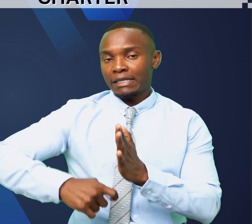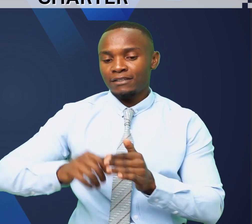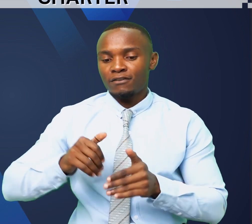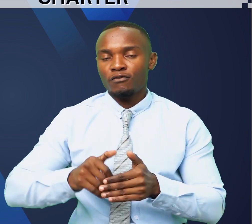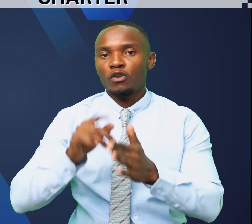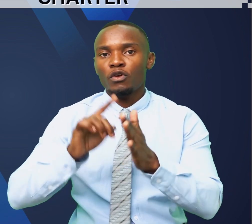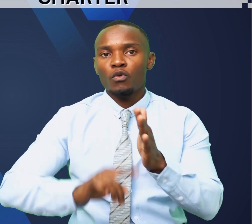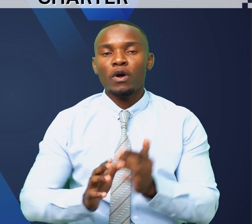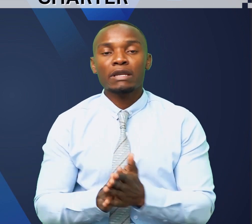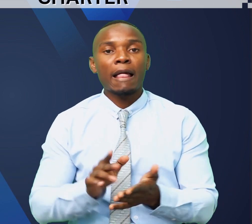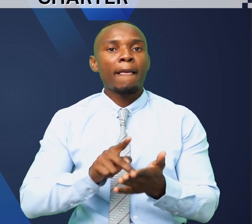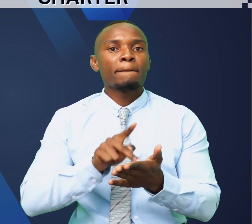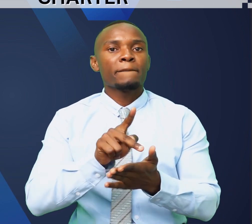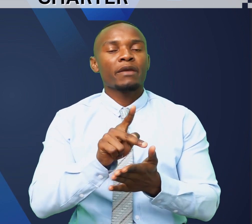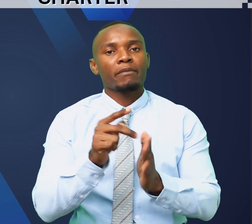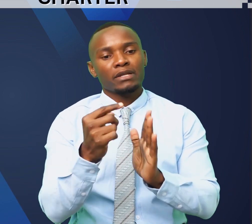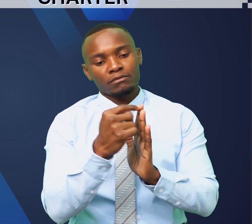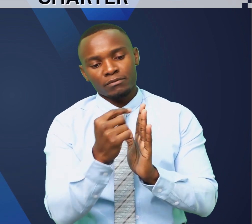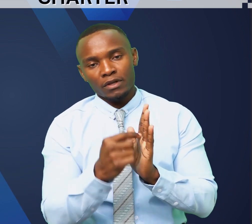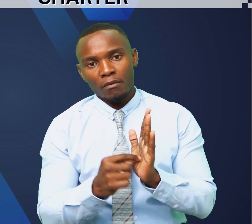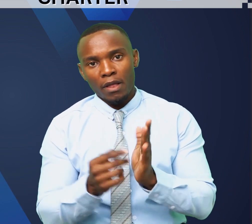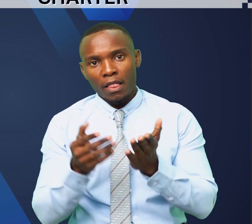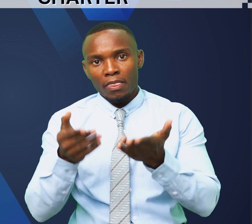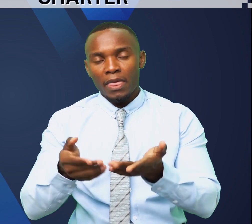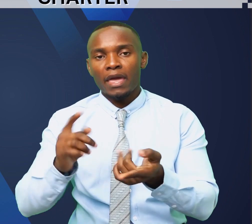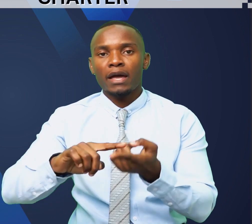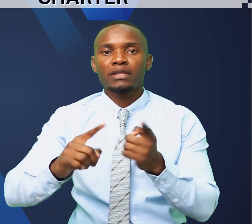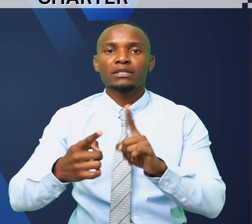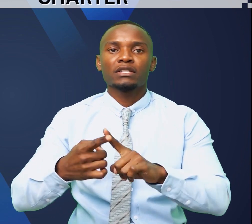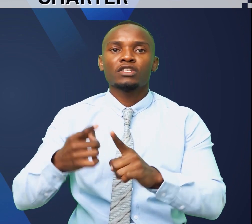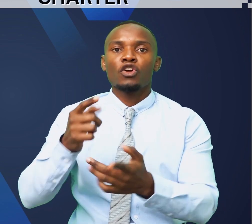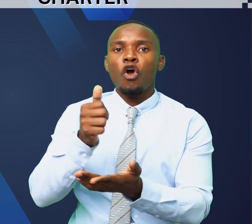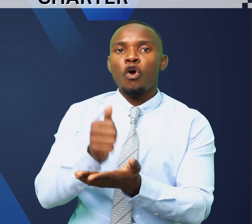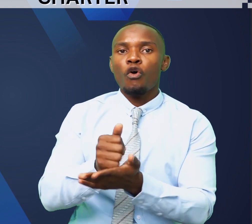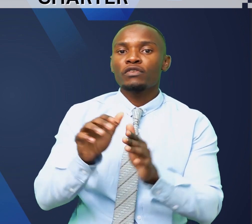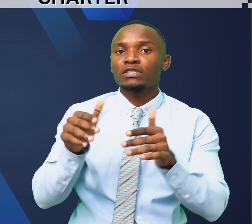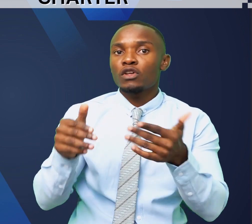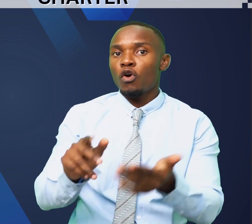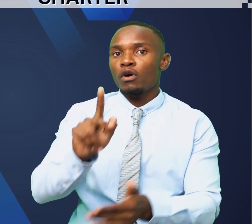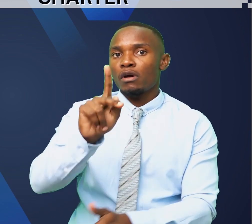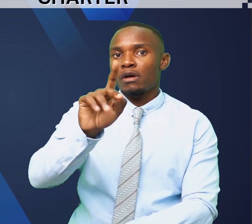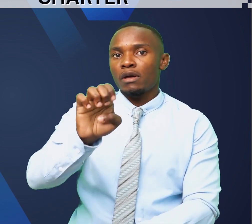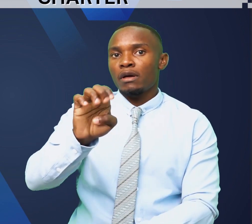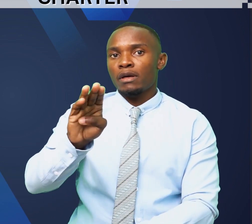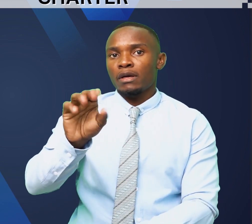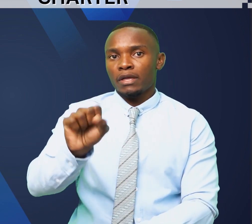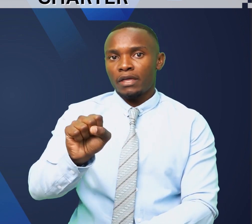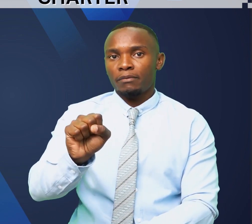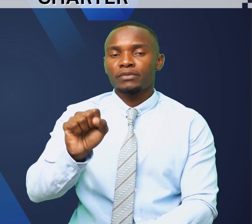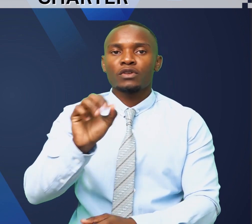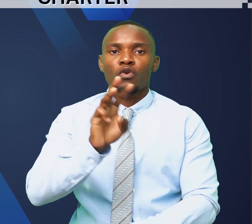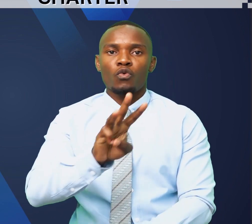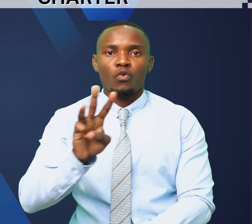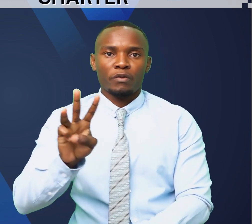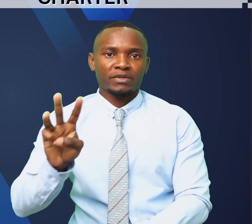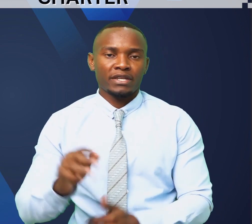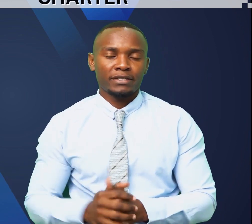payment guideline available at the Standardization Mark Office or the KEBS website.